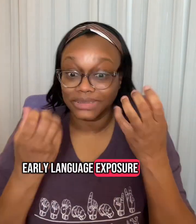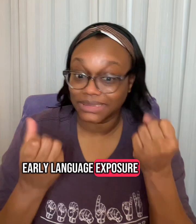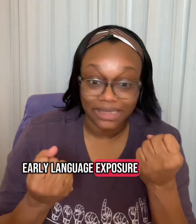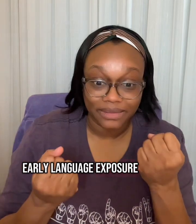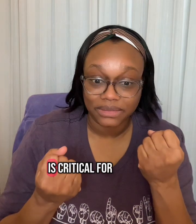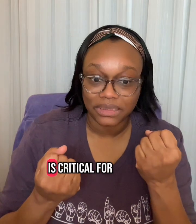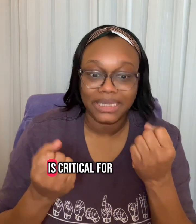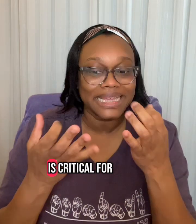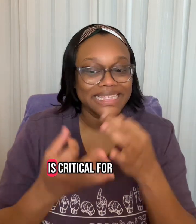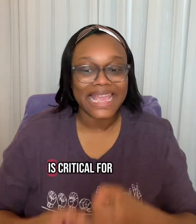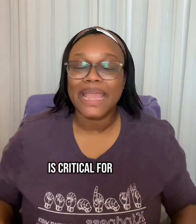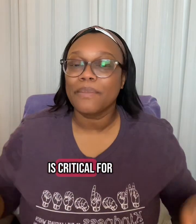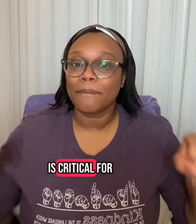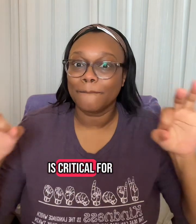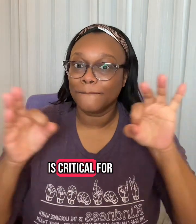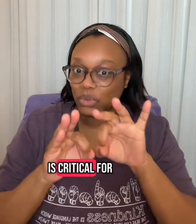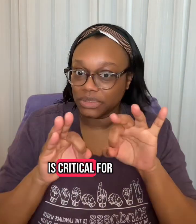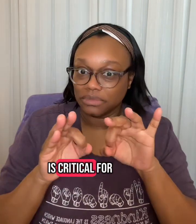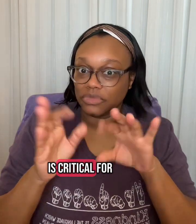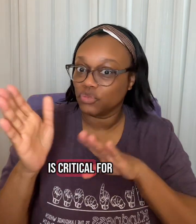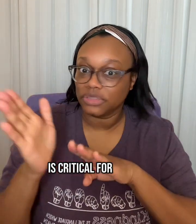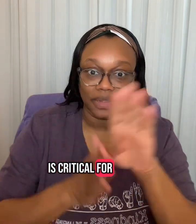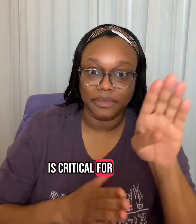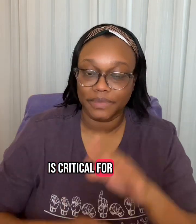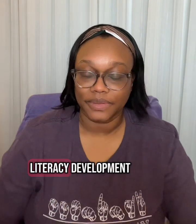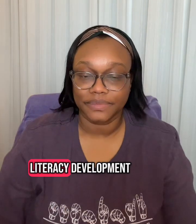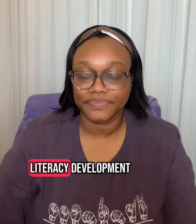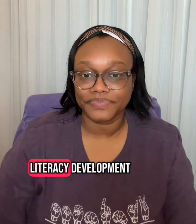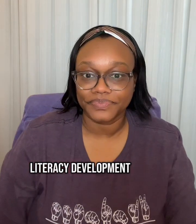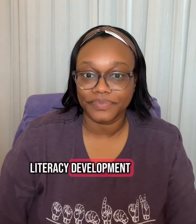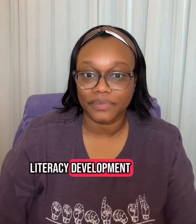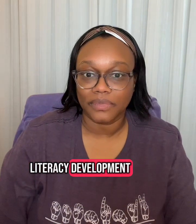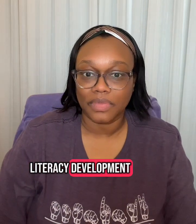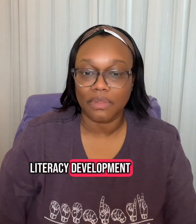exposure is critical for literacy development.